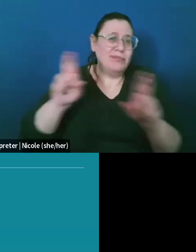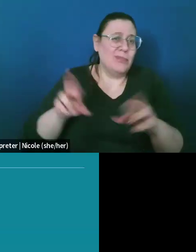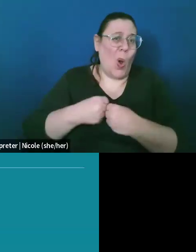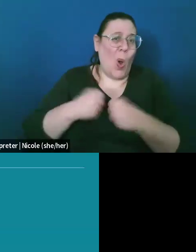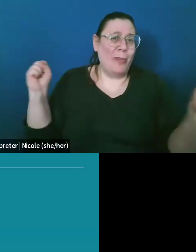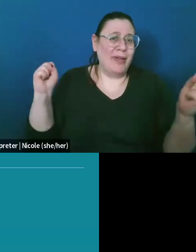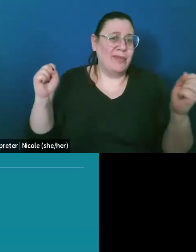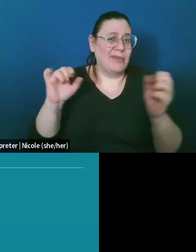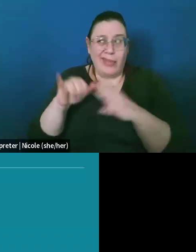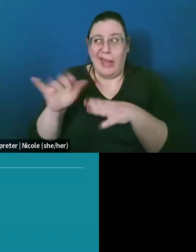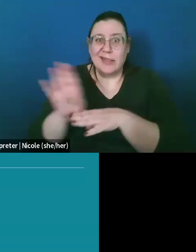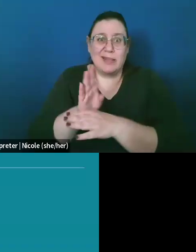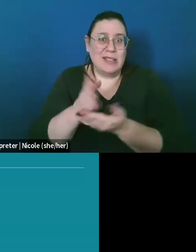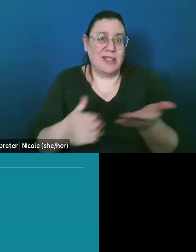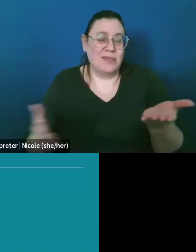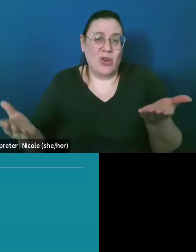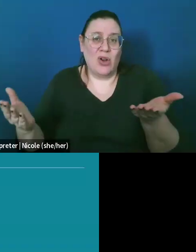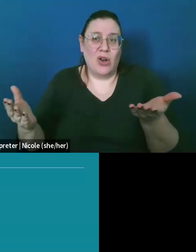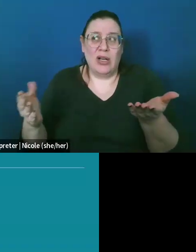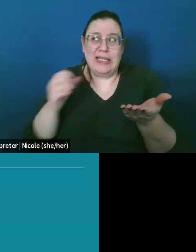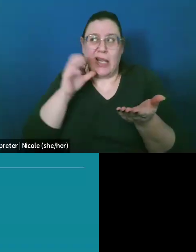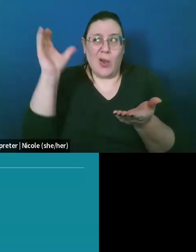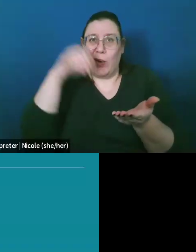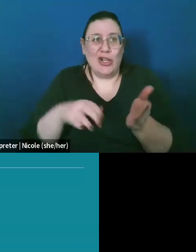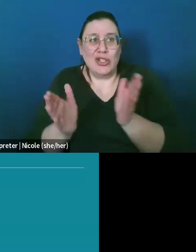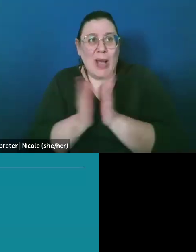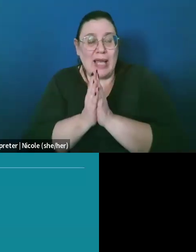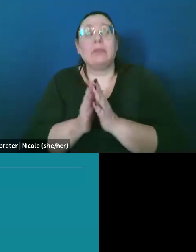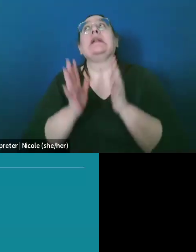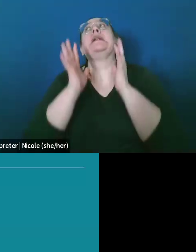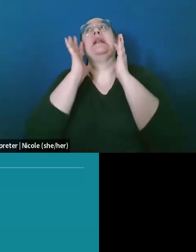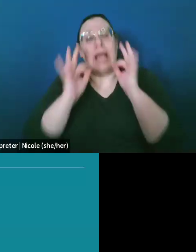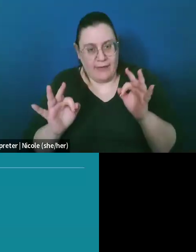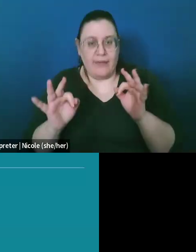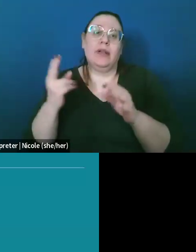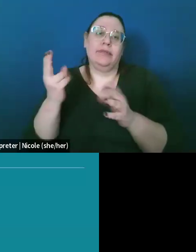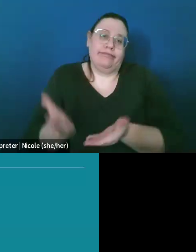it, is that it's not weird to ask that or anything. But I would definitely look at LinkedIn.